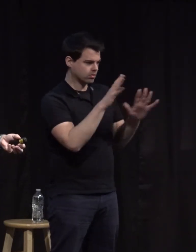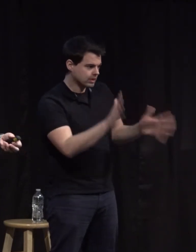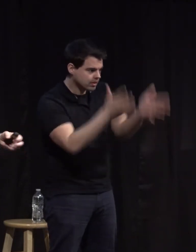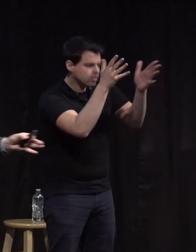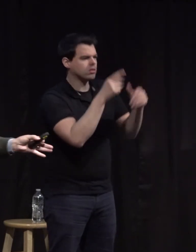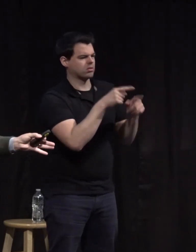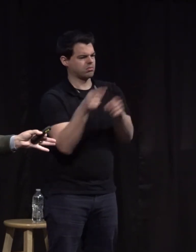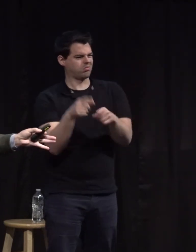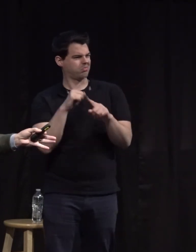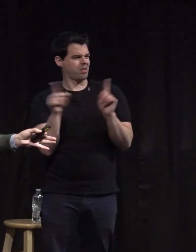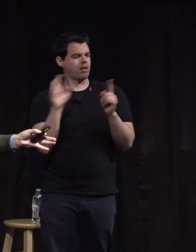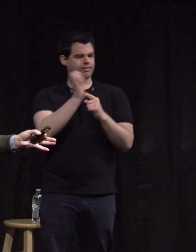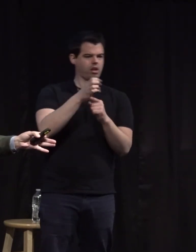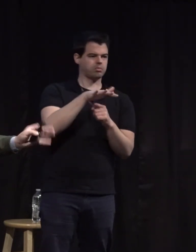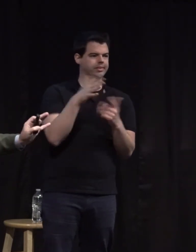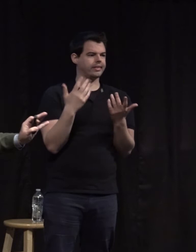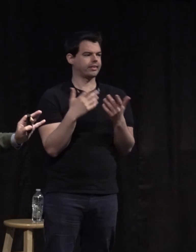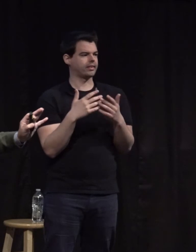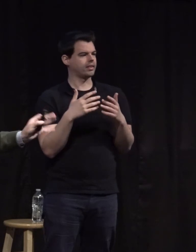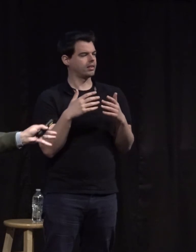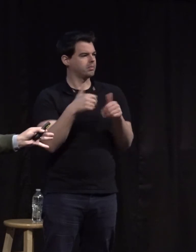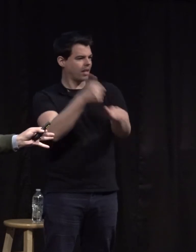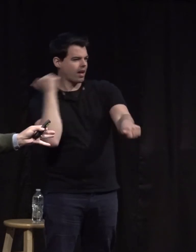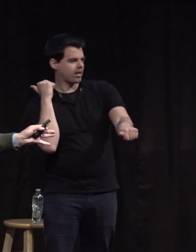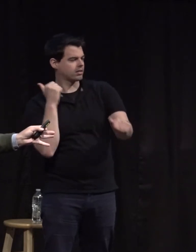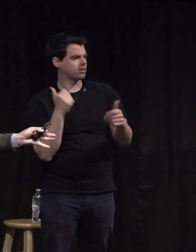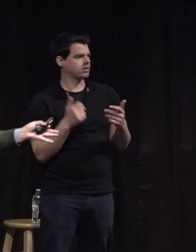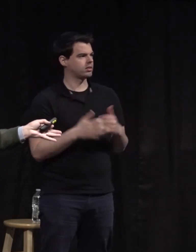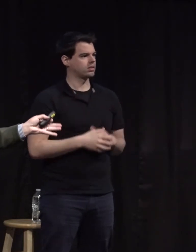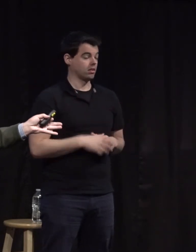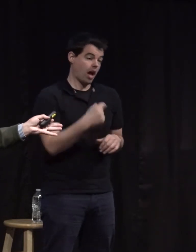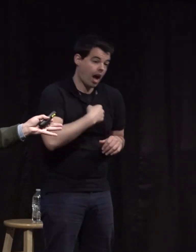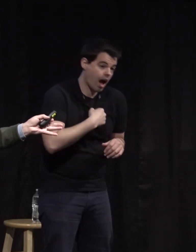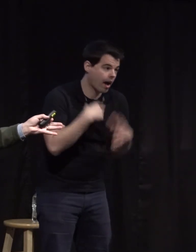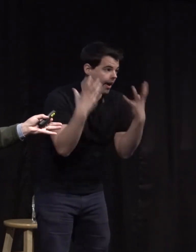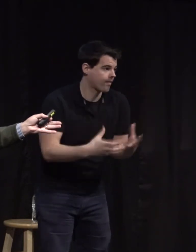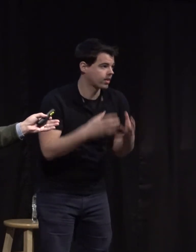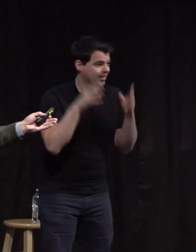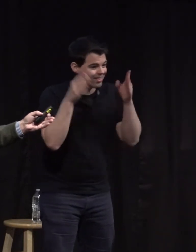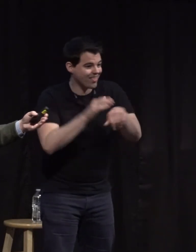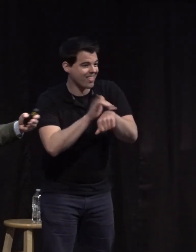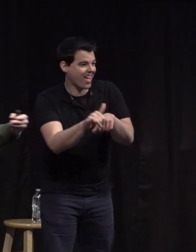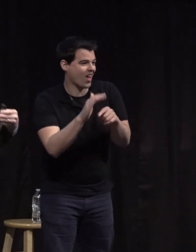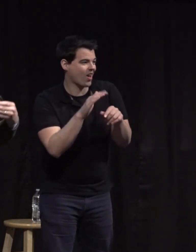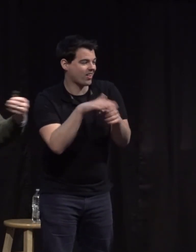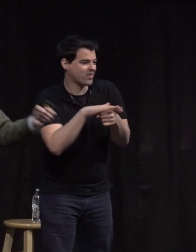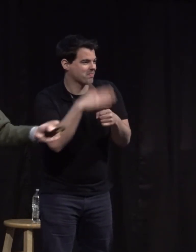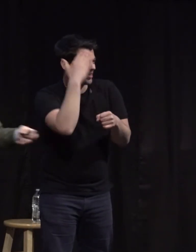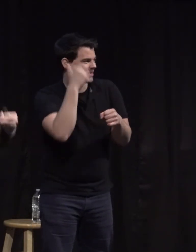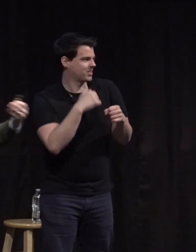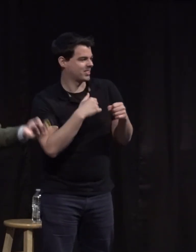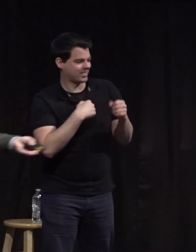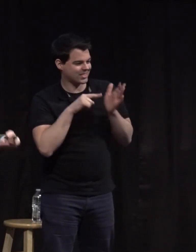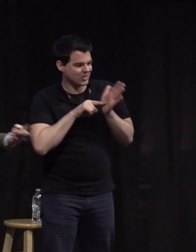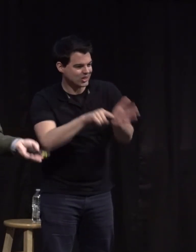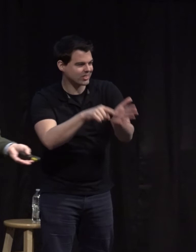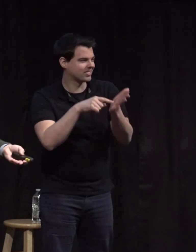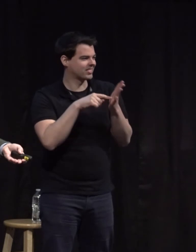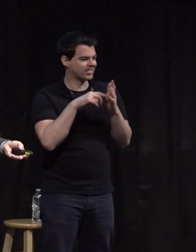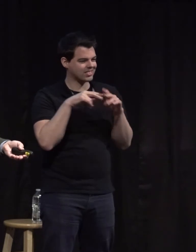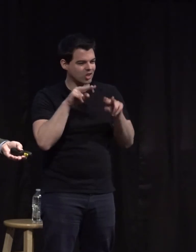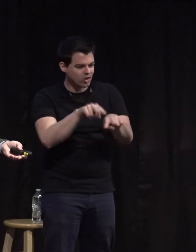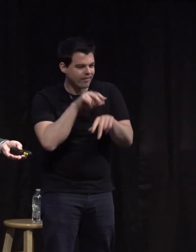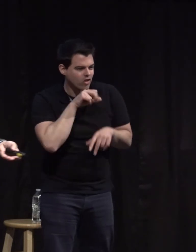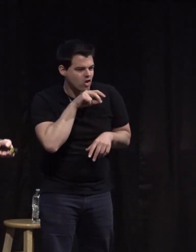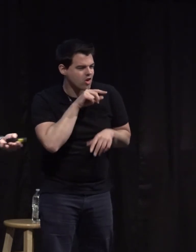thing is that who wants to think about this stuff? I think about it way more than I have to because of my research. But it's a lot harder to get people